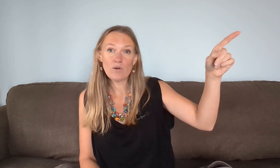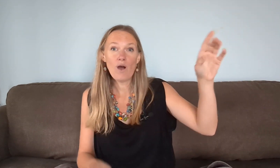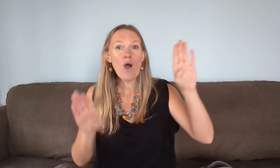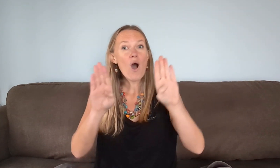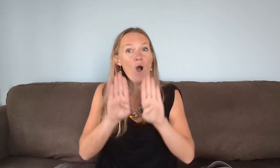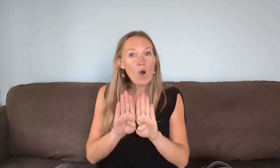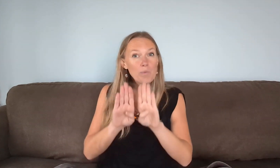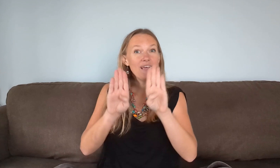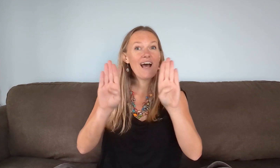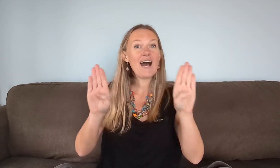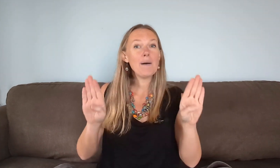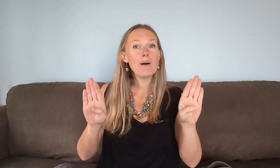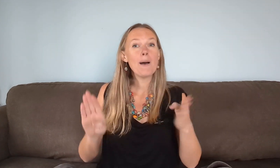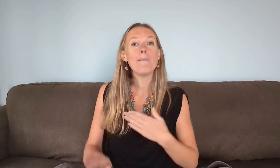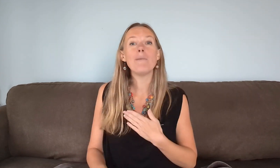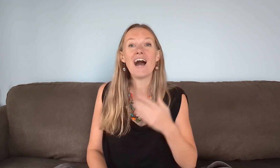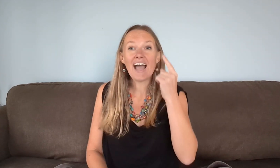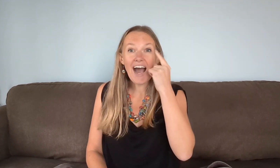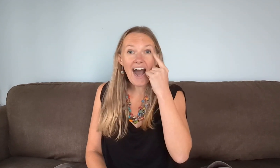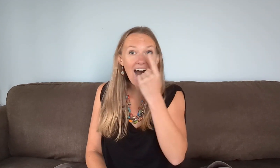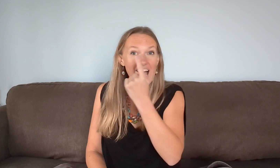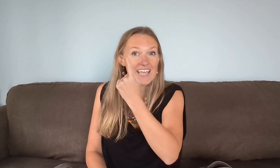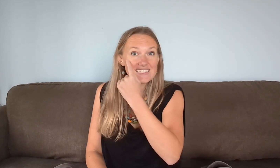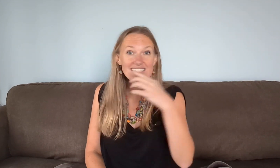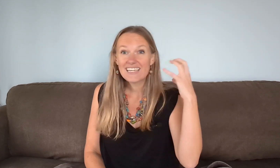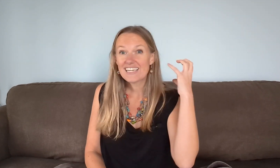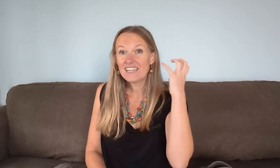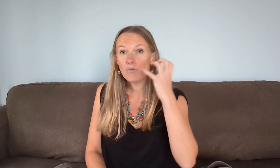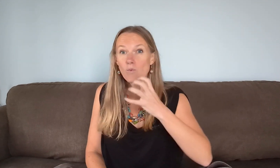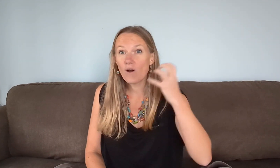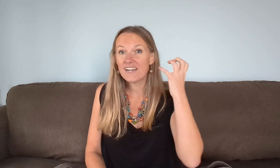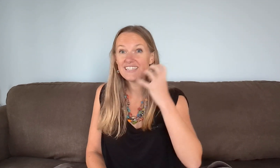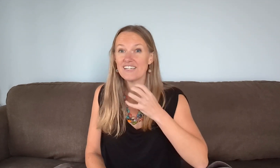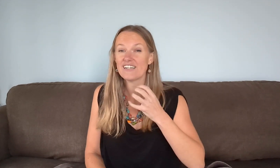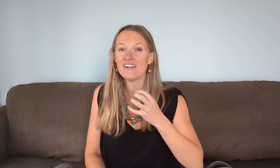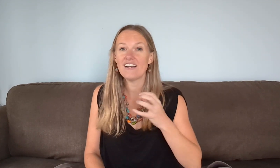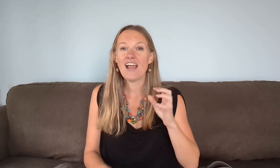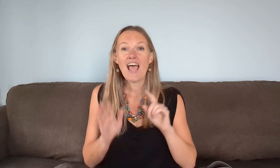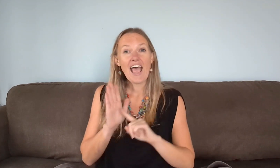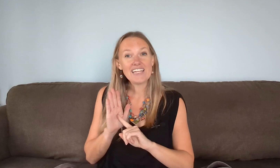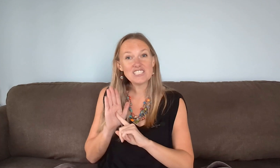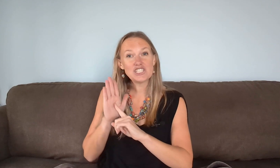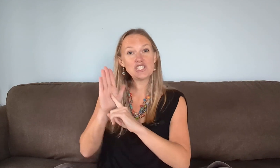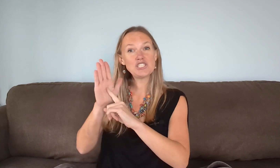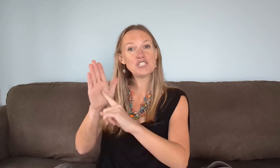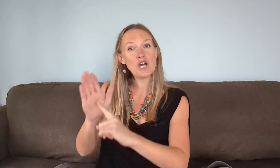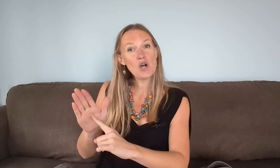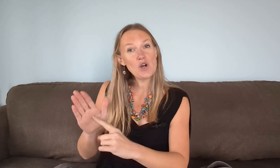you. Open up my eyes in wonder and